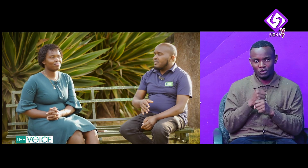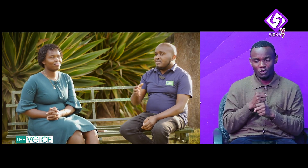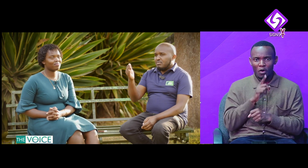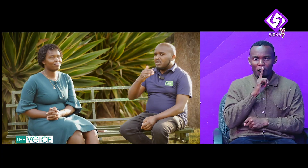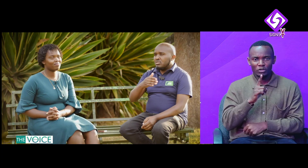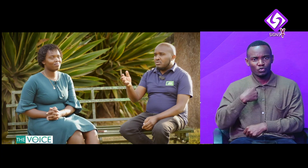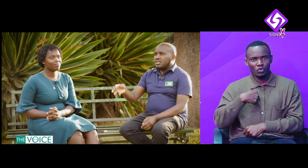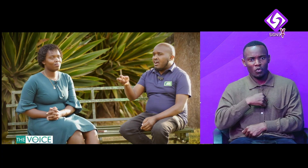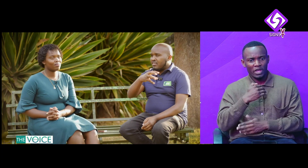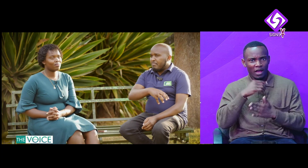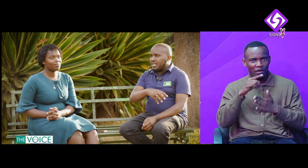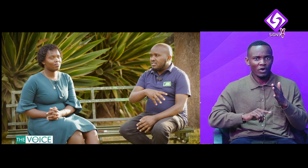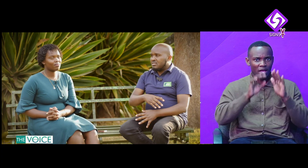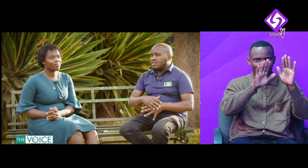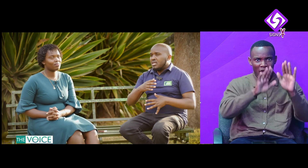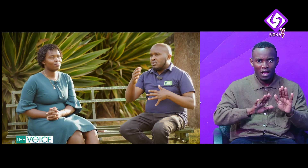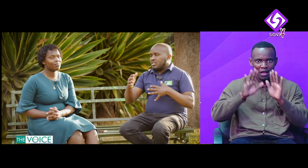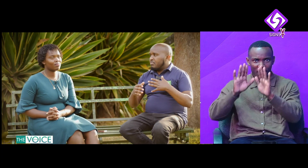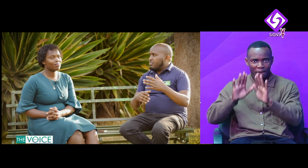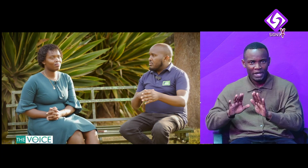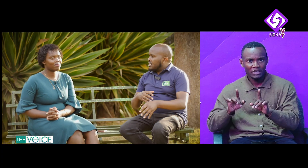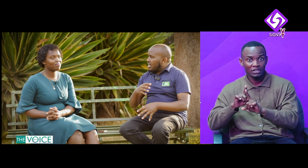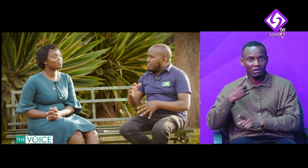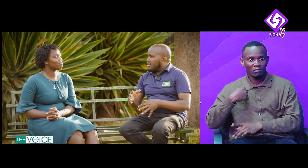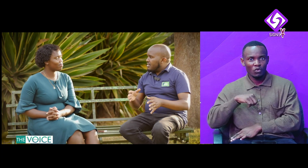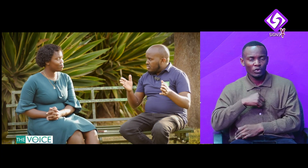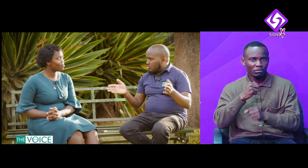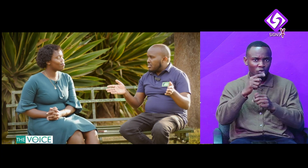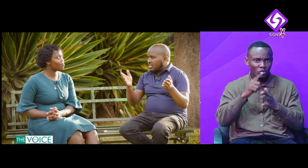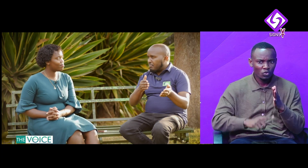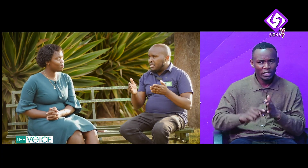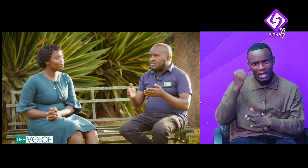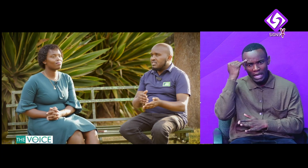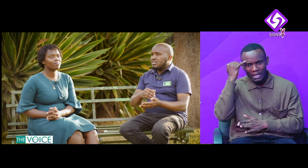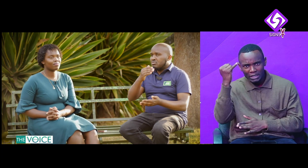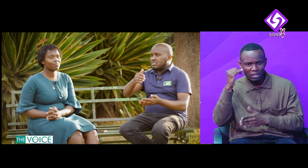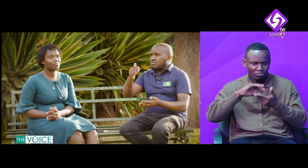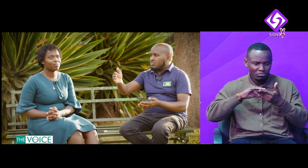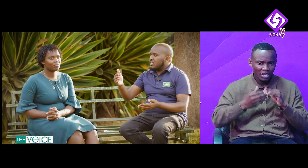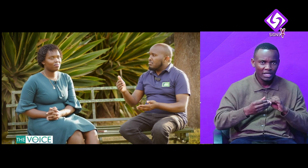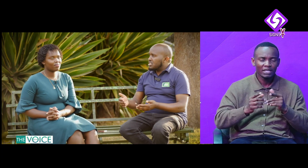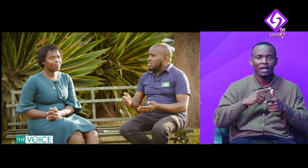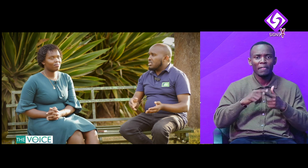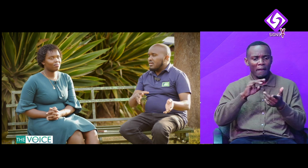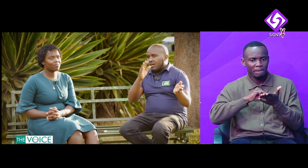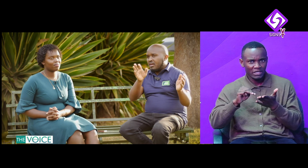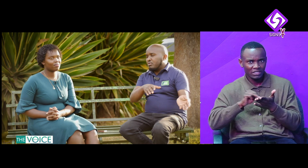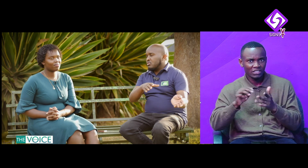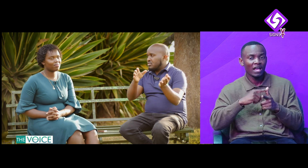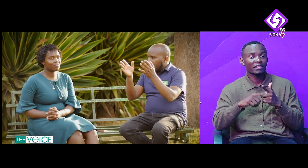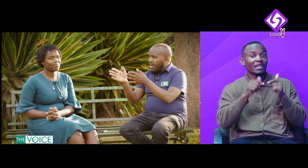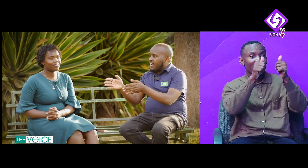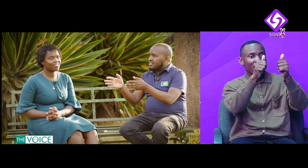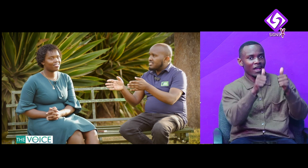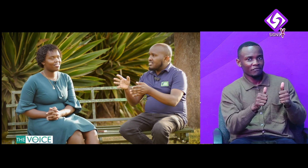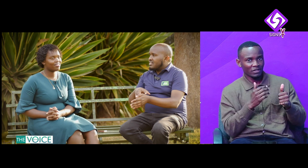scenes, making sure that we have campaigns. So we're the people that come in to create the campaigns, to create the messaging, and put